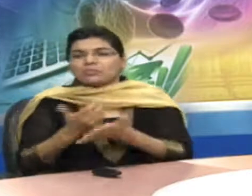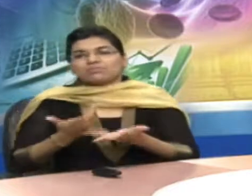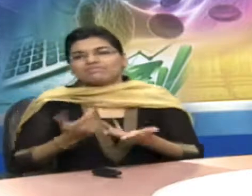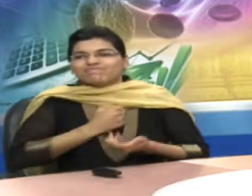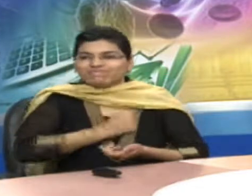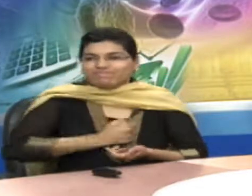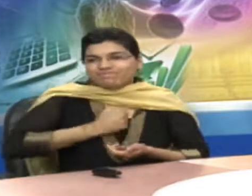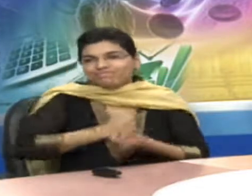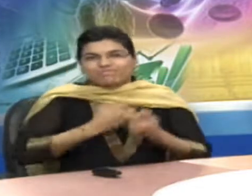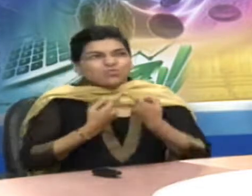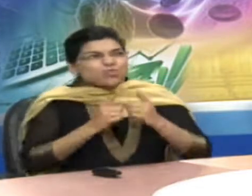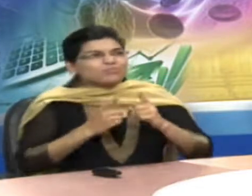exceptional,